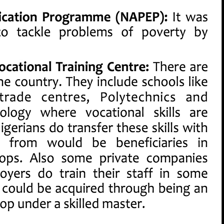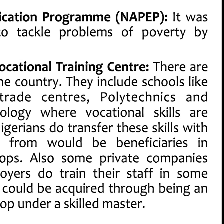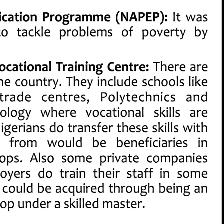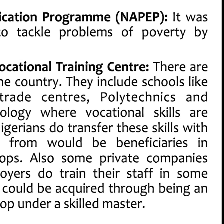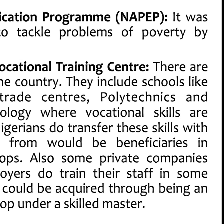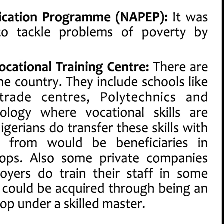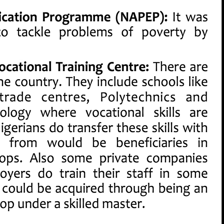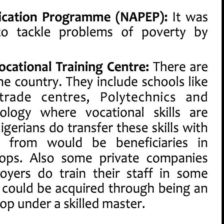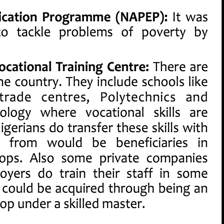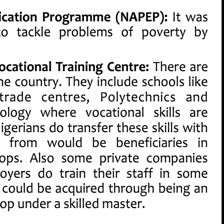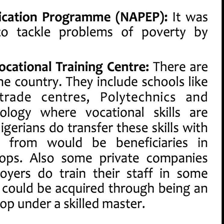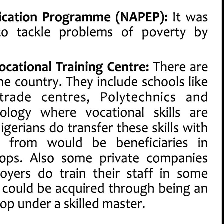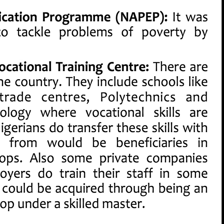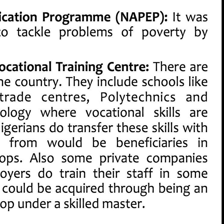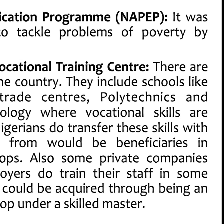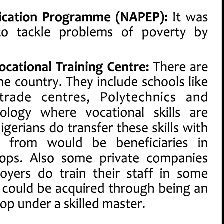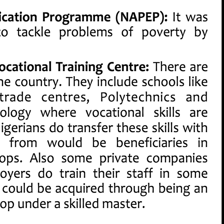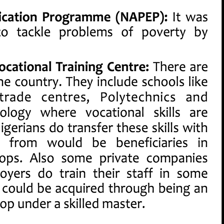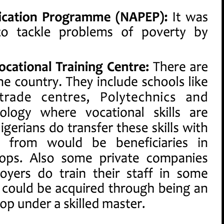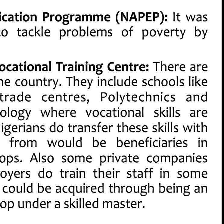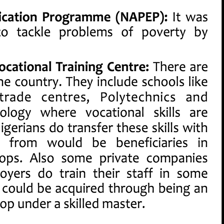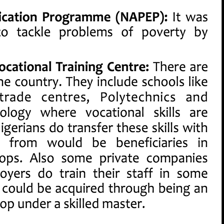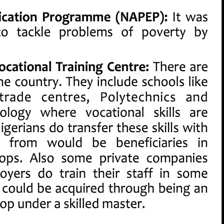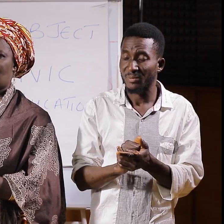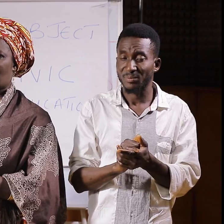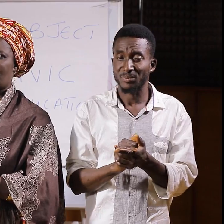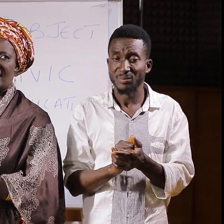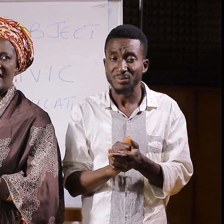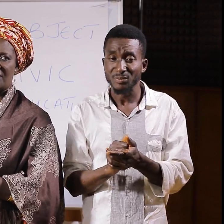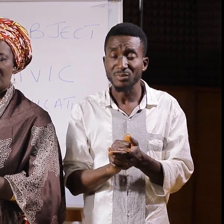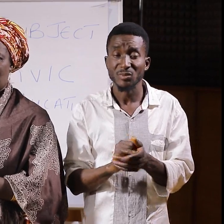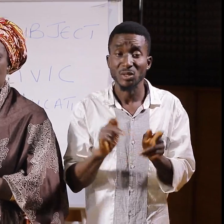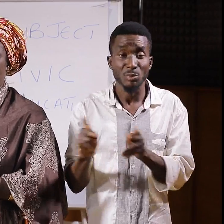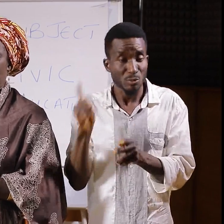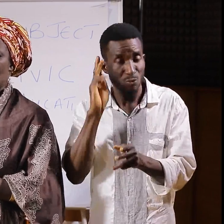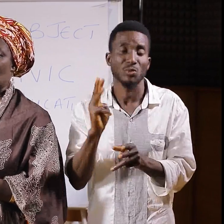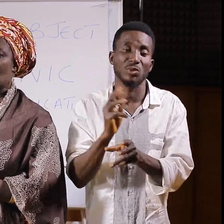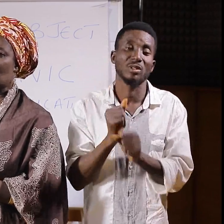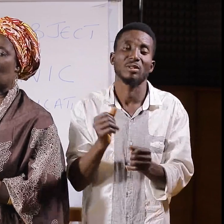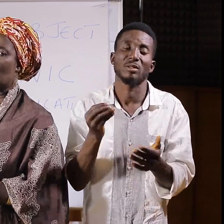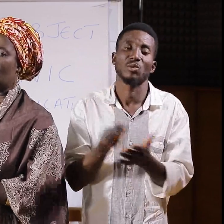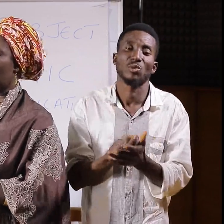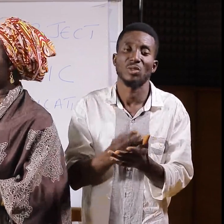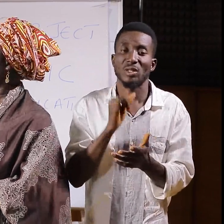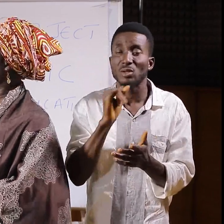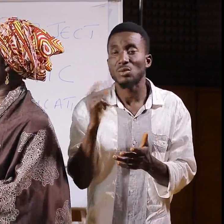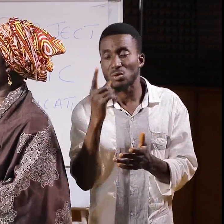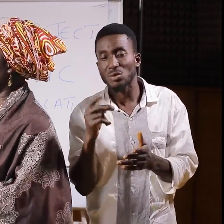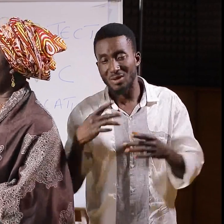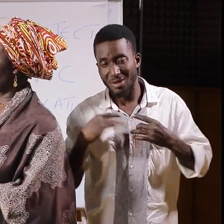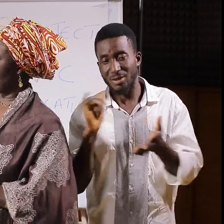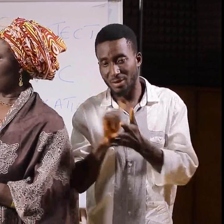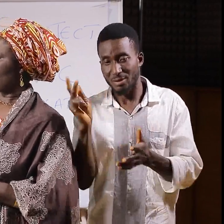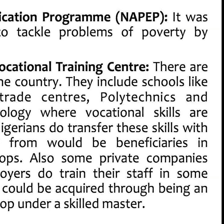tackle problem of poverty by eradicating it. You can agree with me that it is also like that of